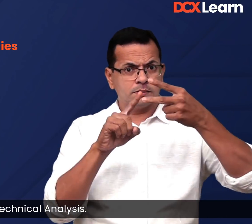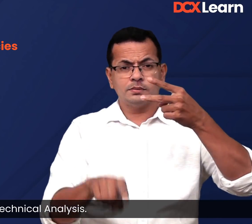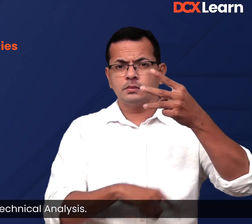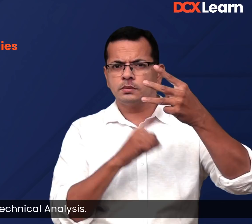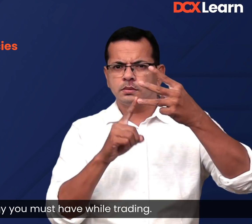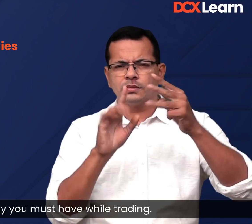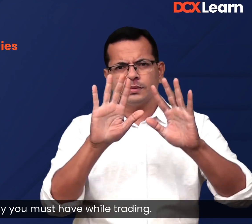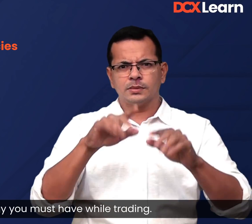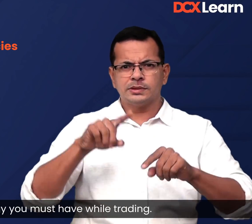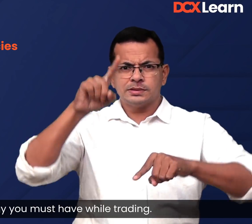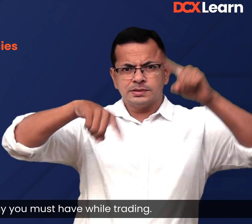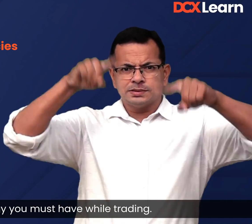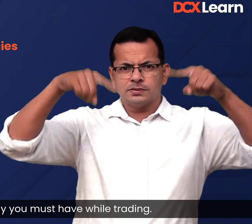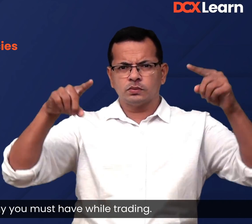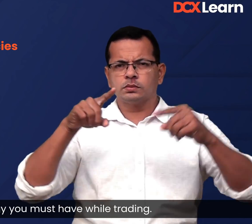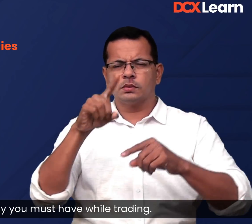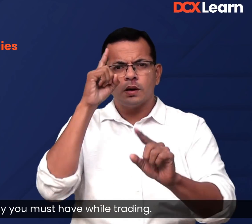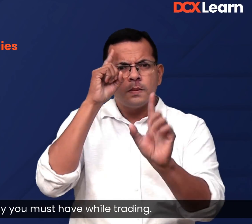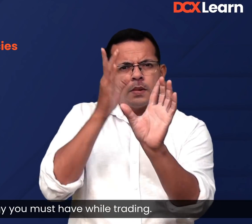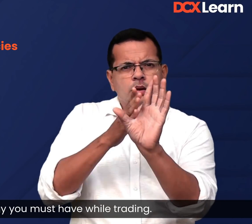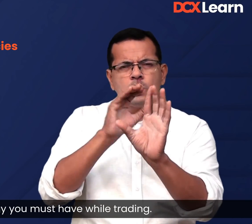the psychology you must have while trading